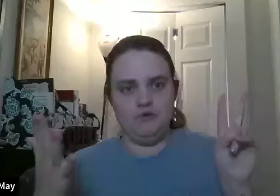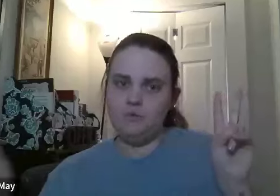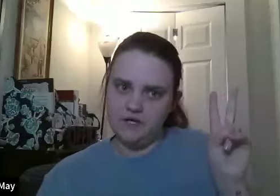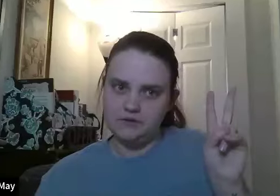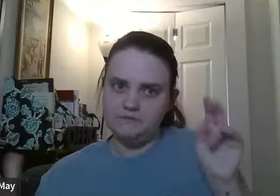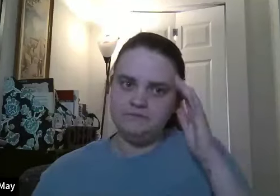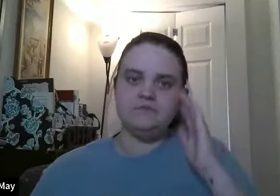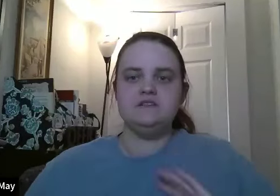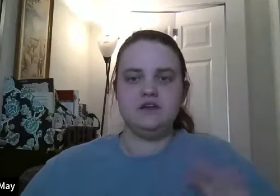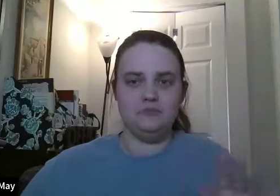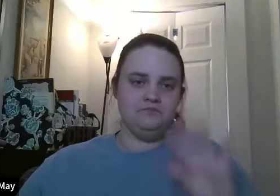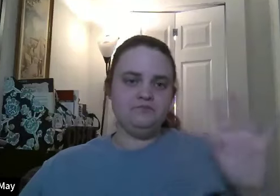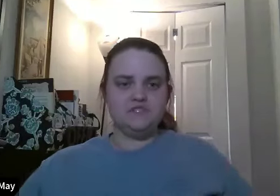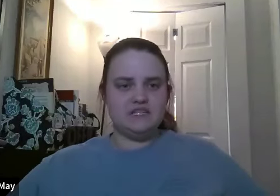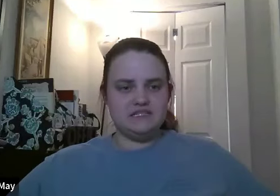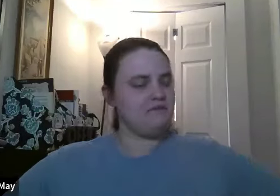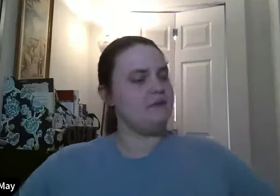than 1 year. So just like to add that.